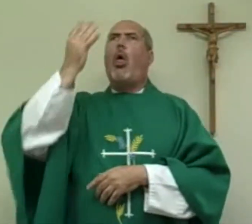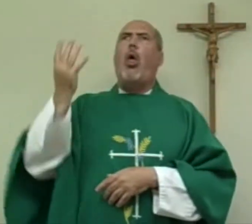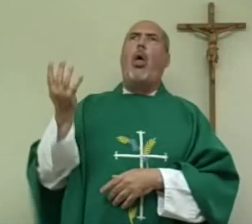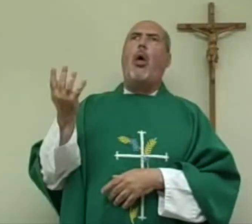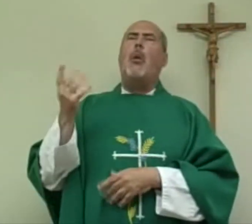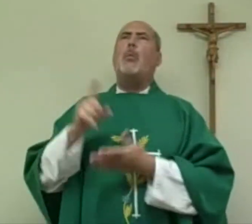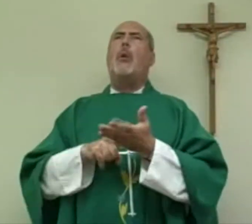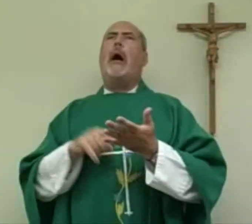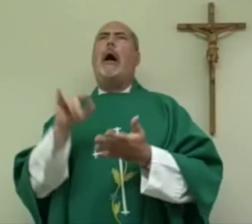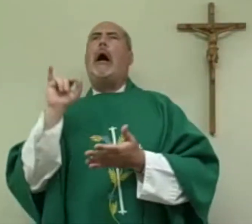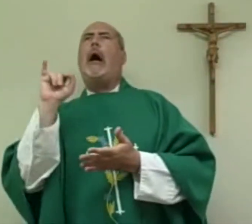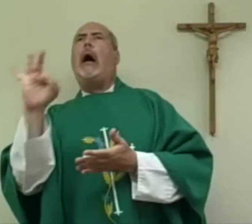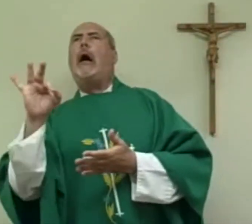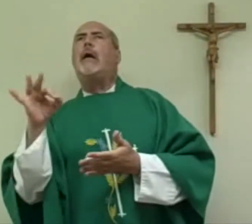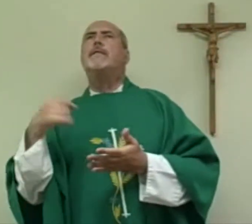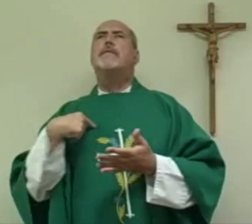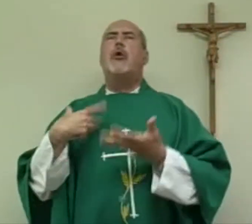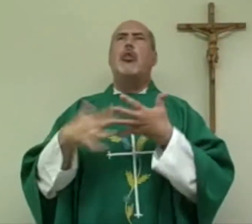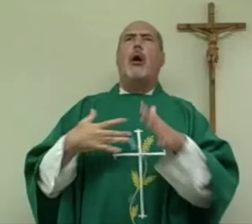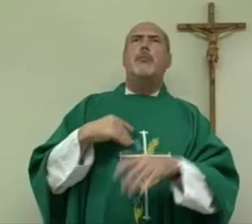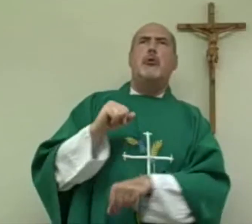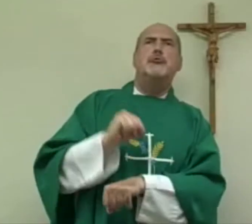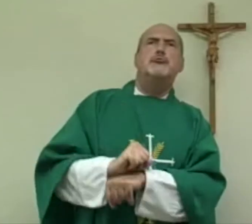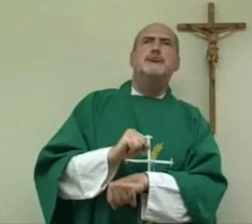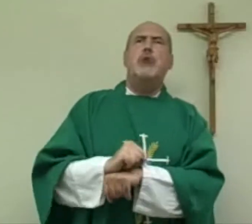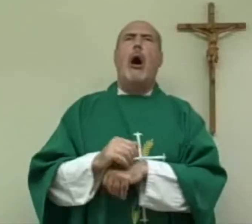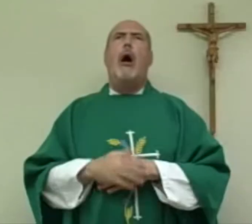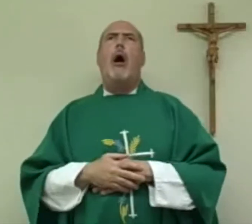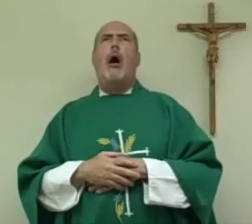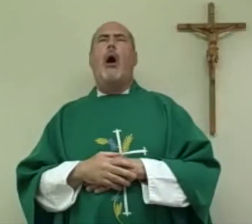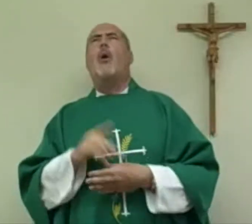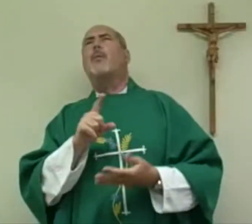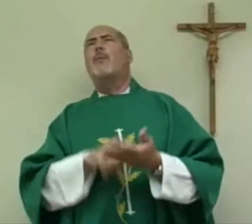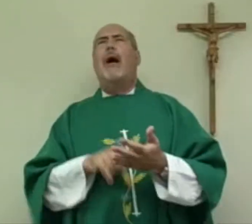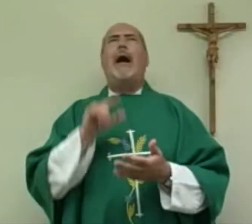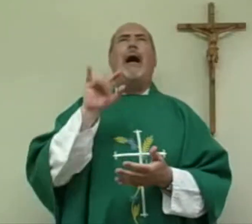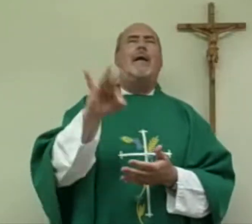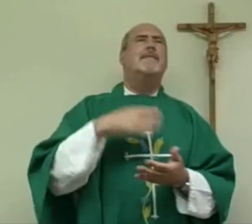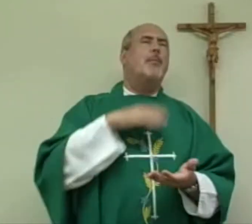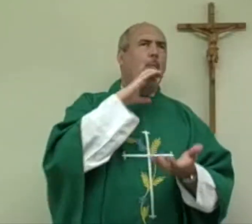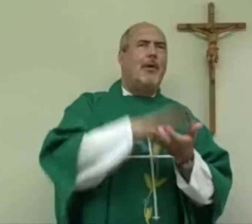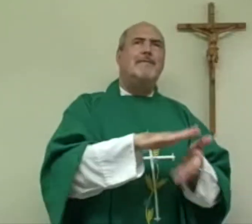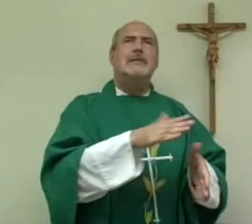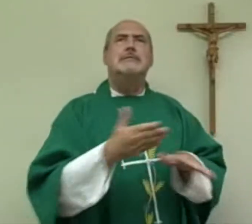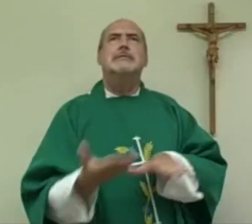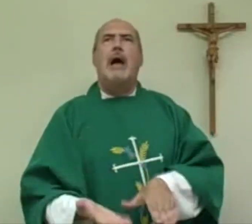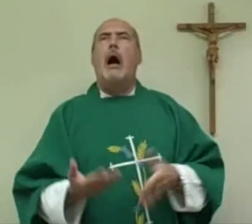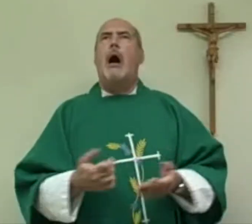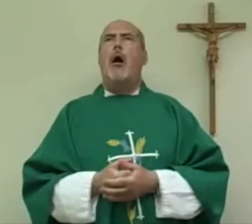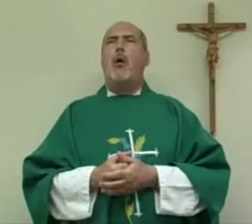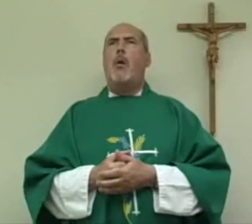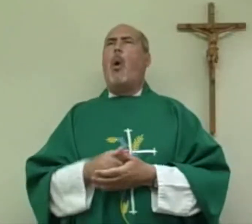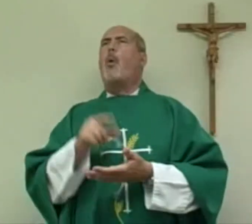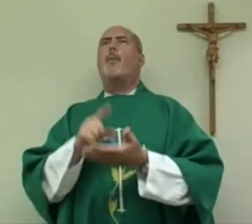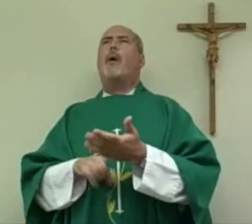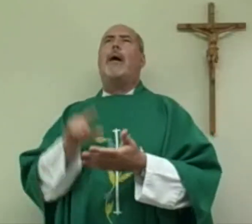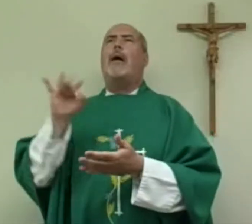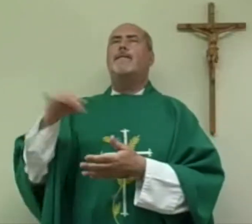the future and try and think of what's going to happen if I lose my job, or what happens if my wife